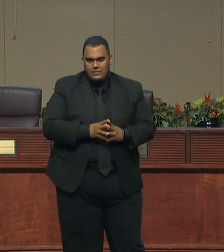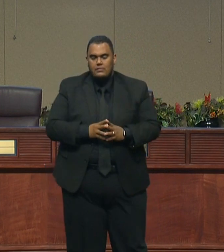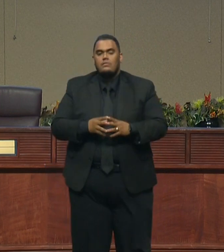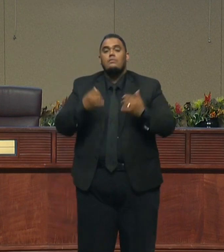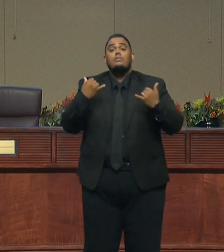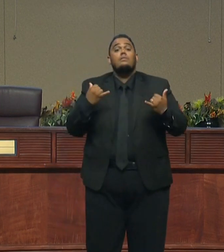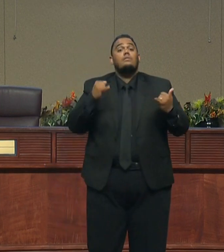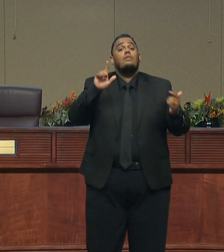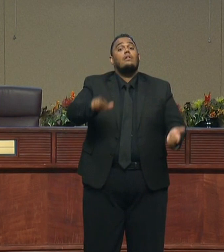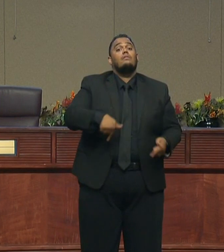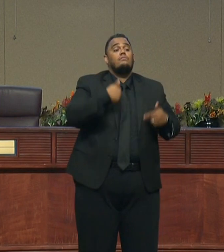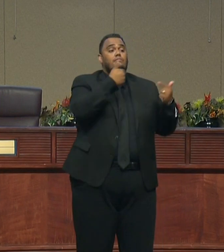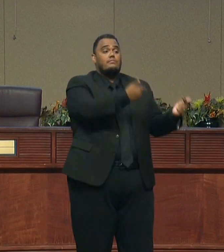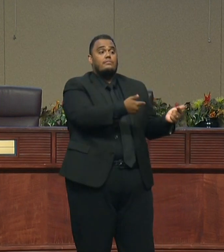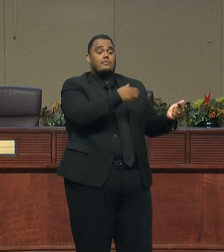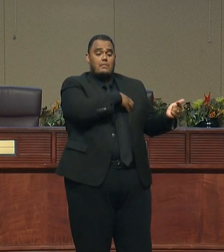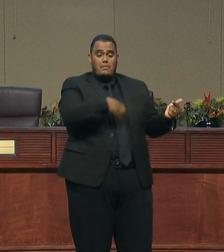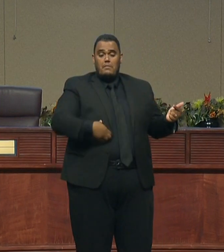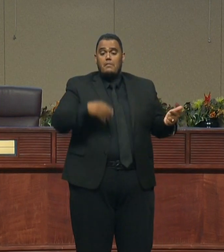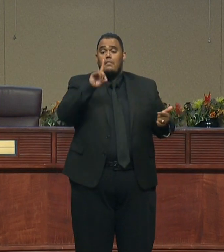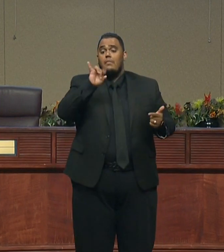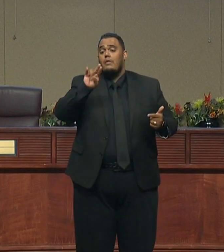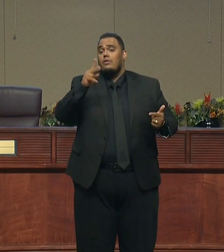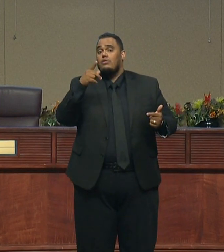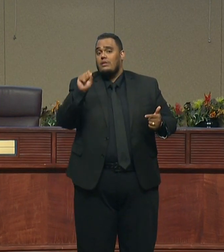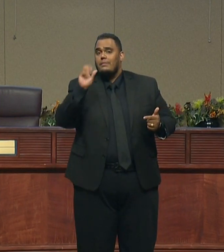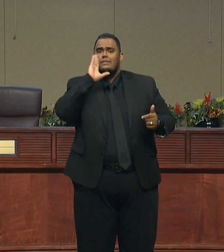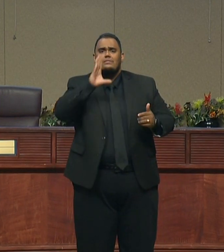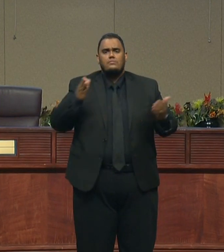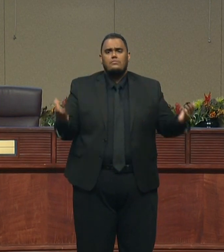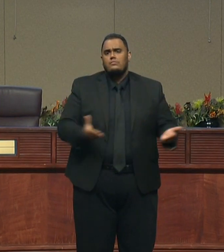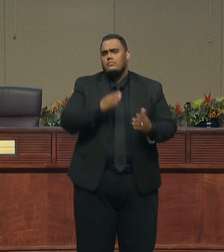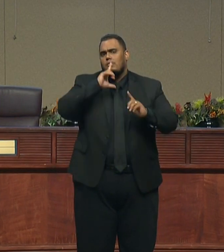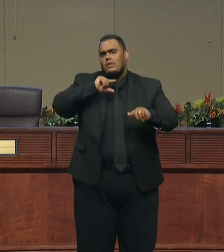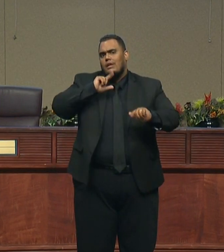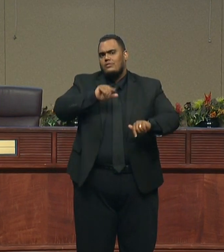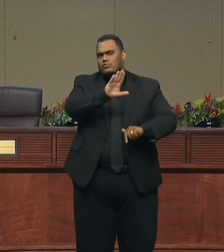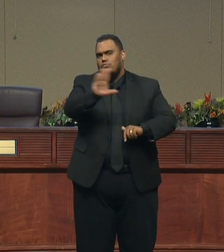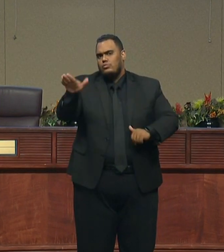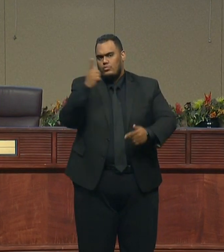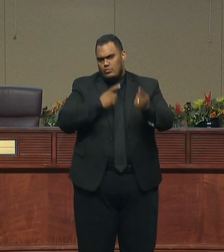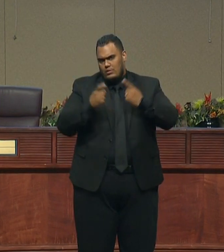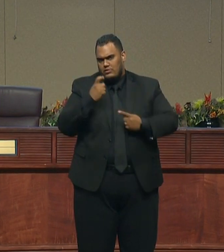it back to Mayor Demings and will answer any questions that you may have. Thank you.